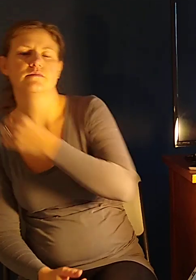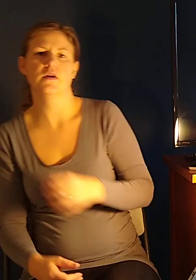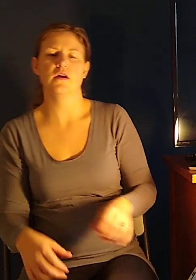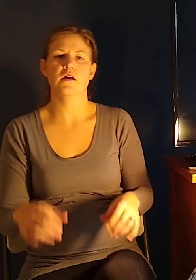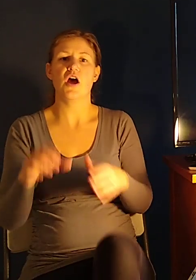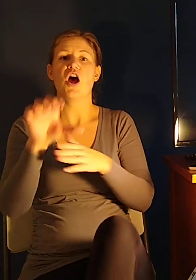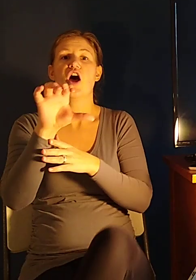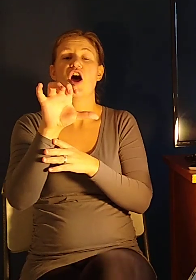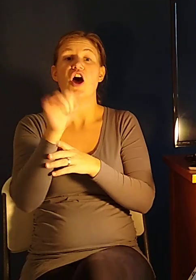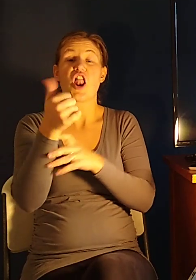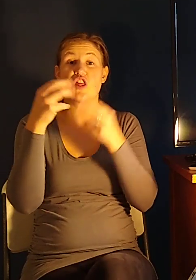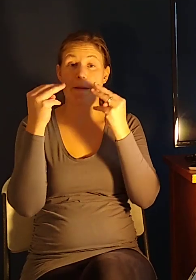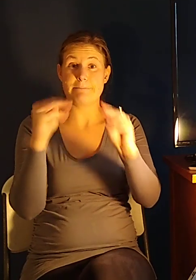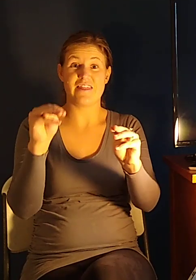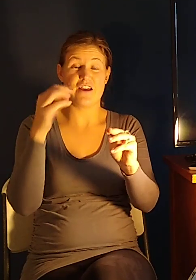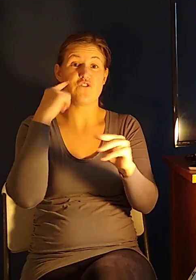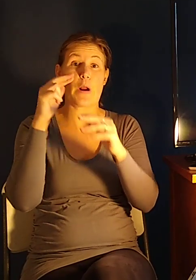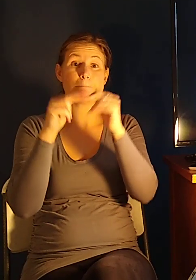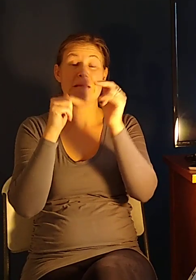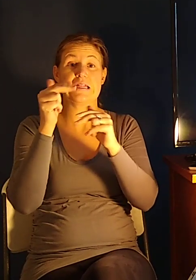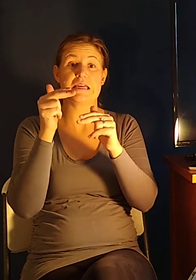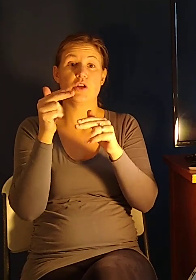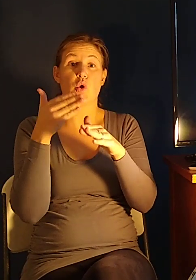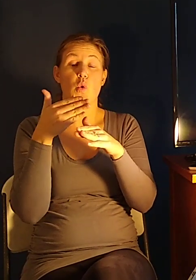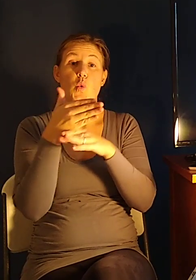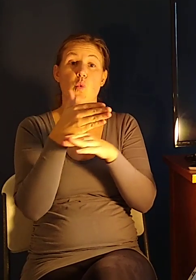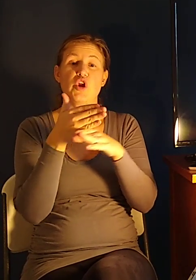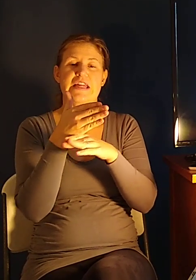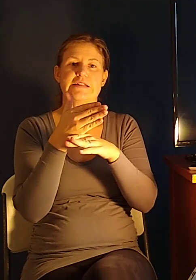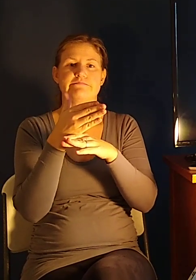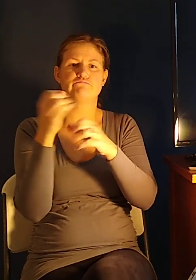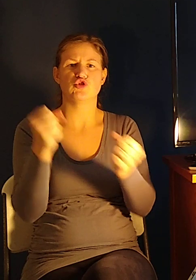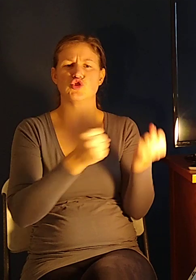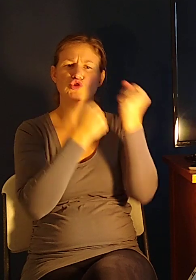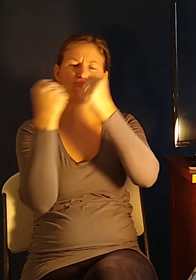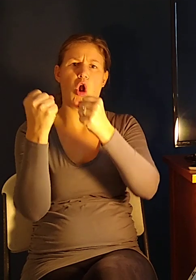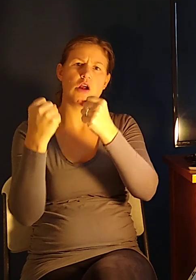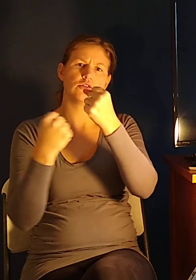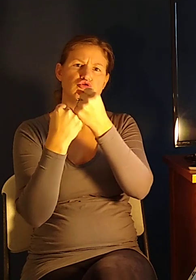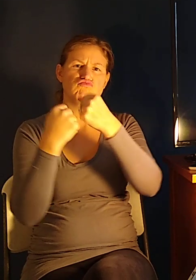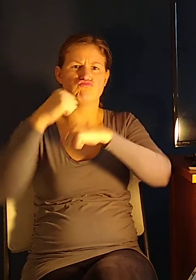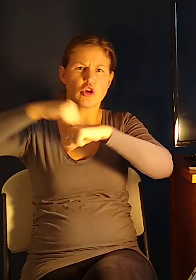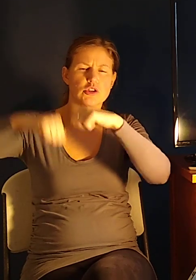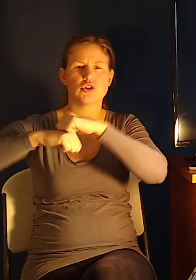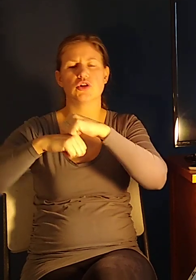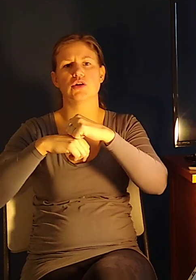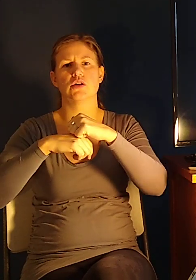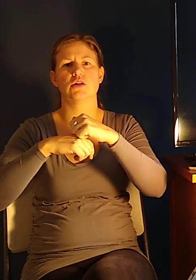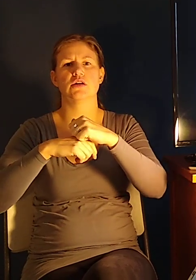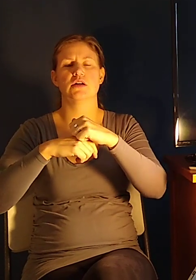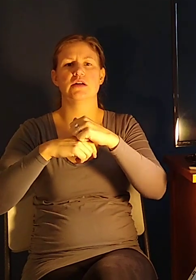Another method to build wooden strong structures in balloon framing.